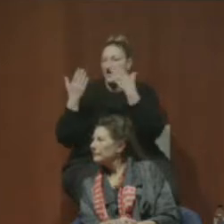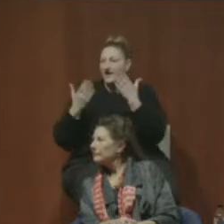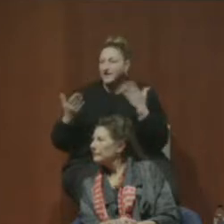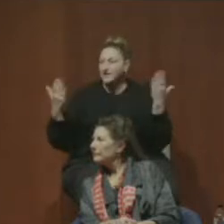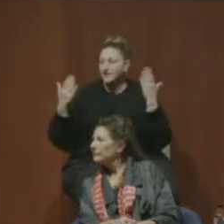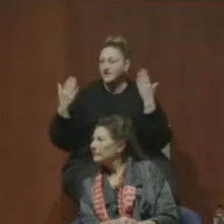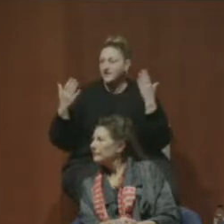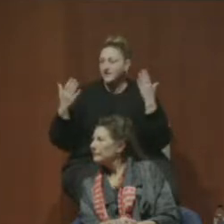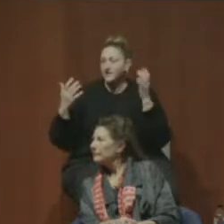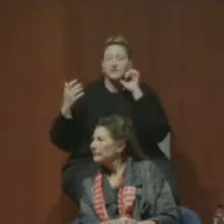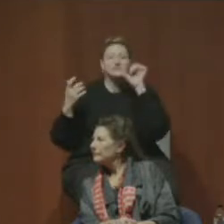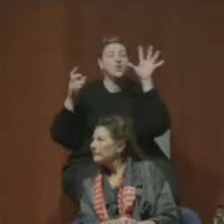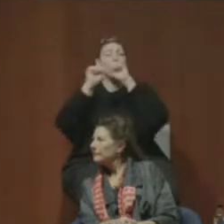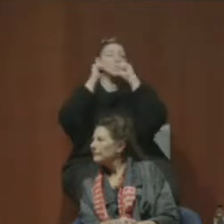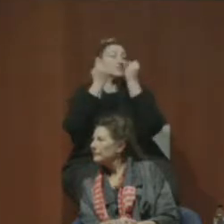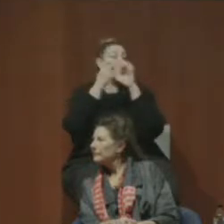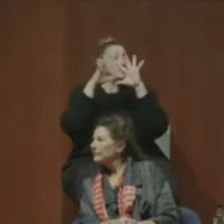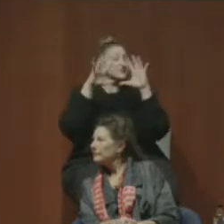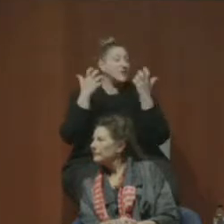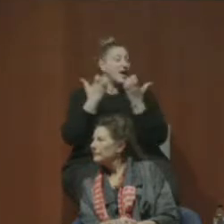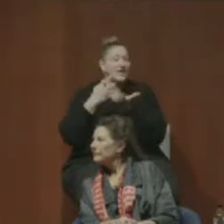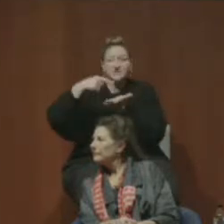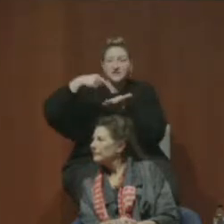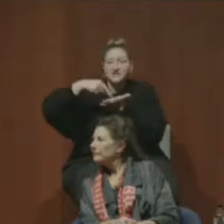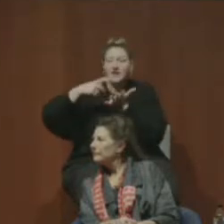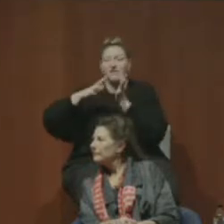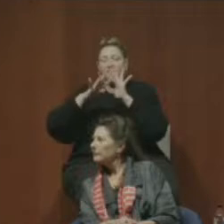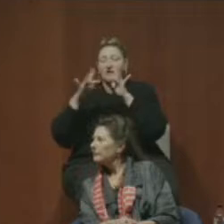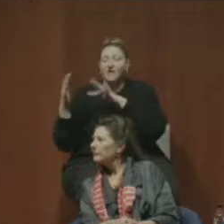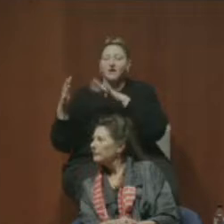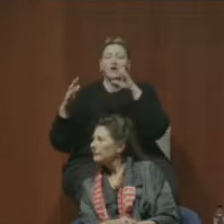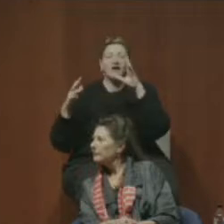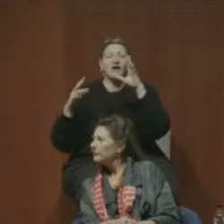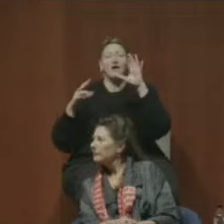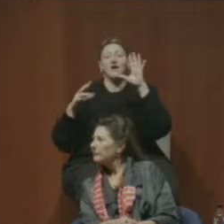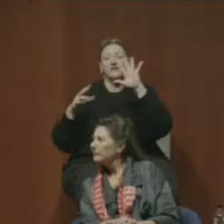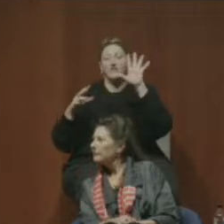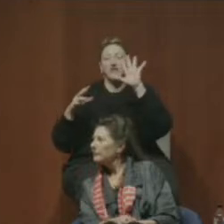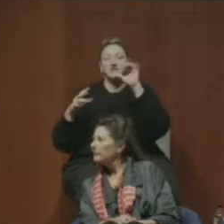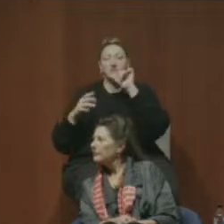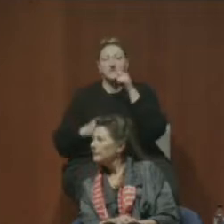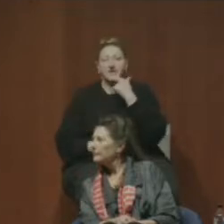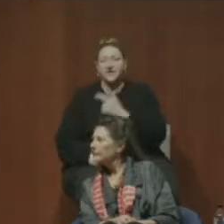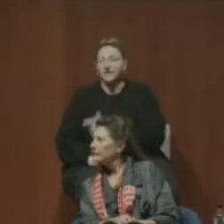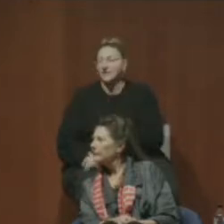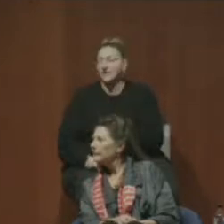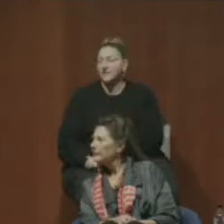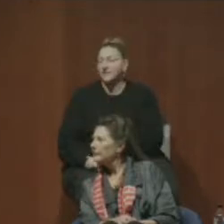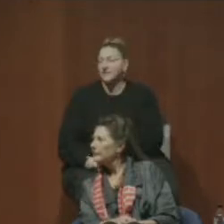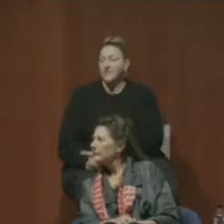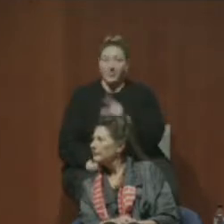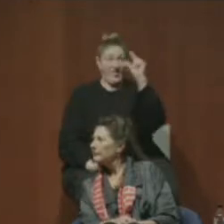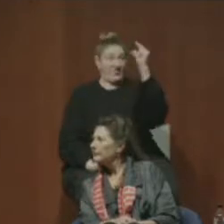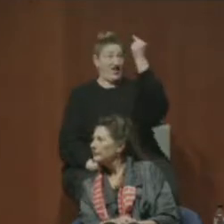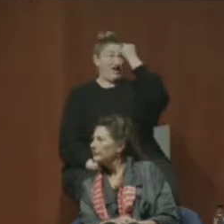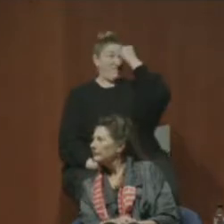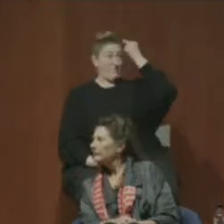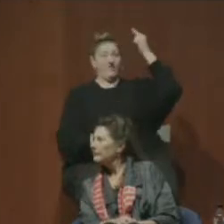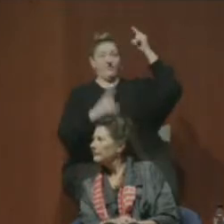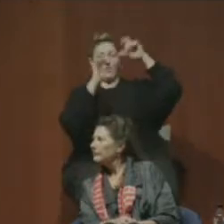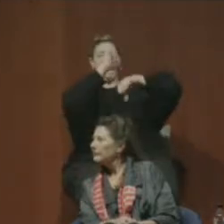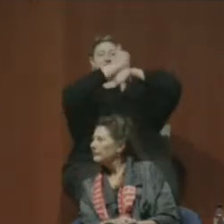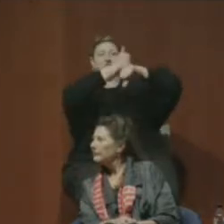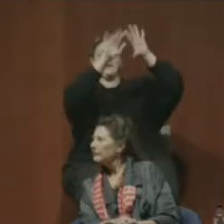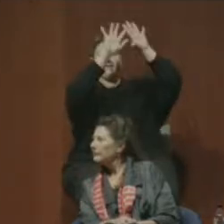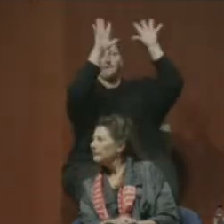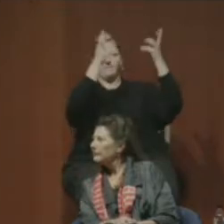people did not live in societies or in their own forms of state making, that's not what I'm saying, but the state as we know it